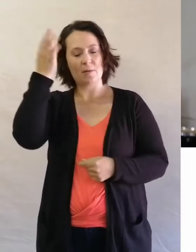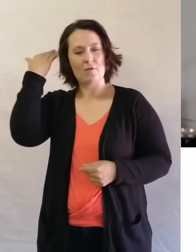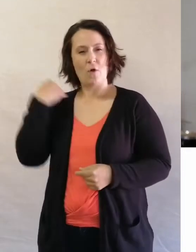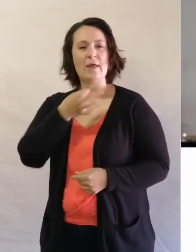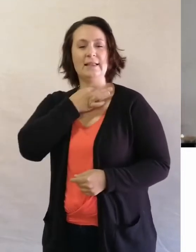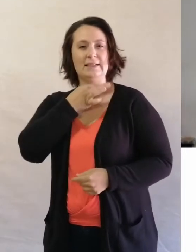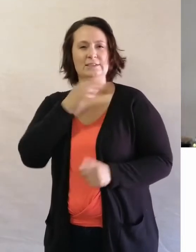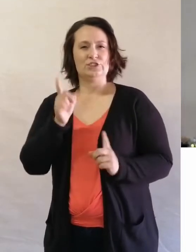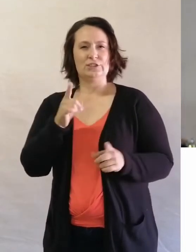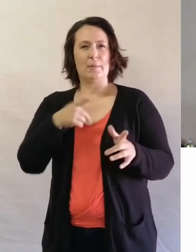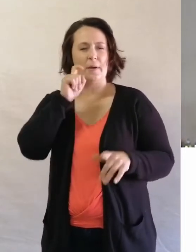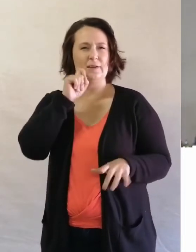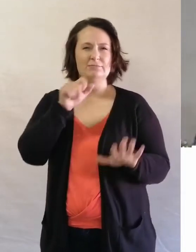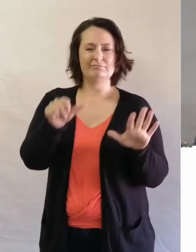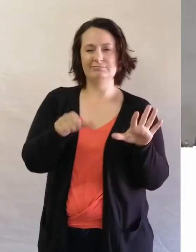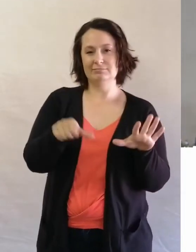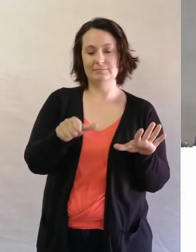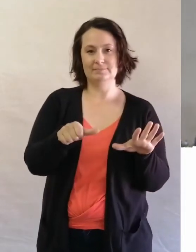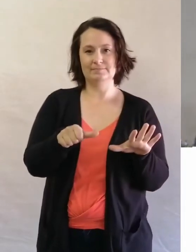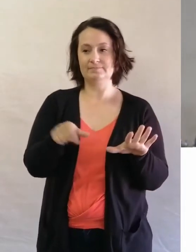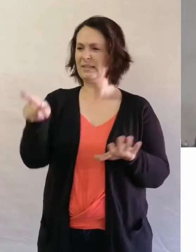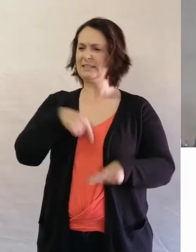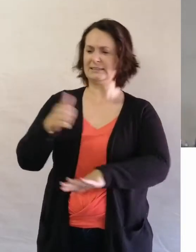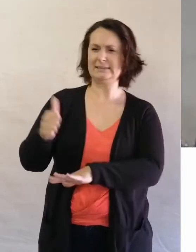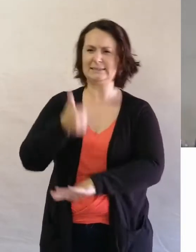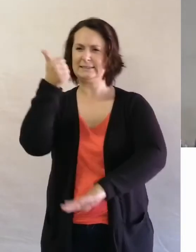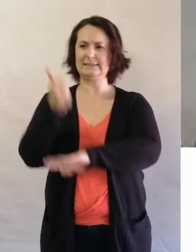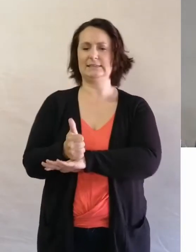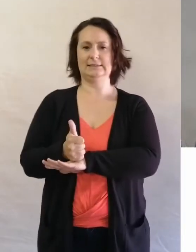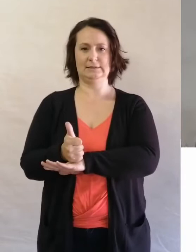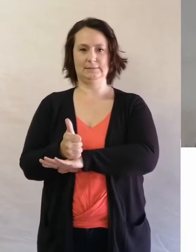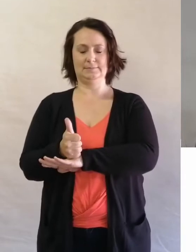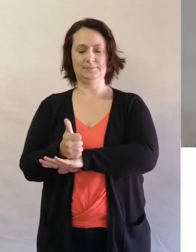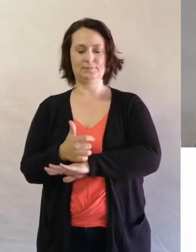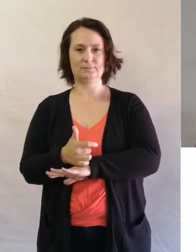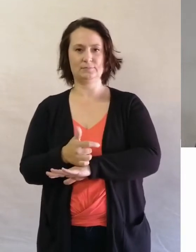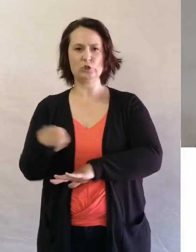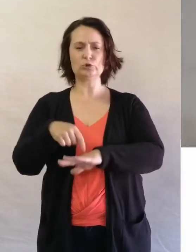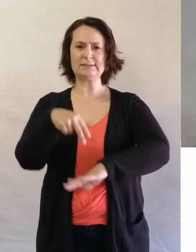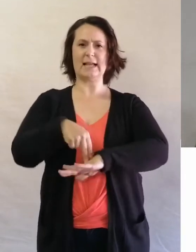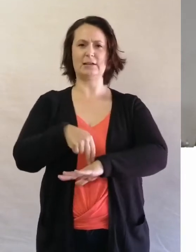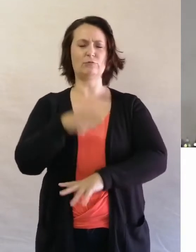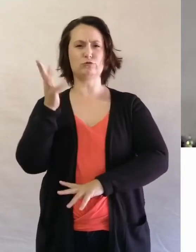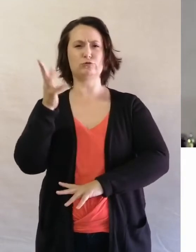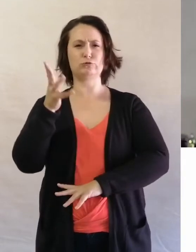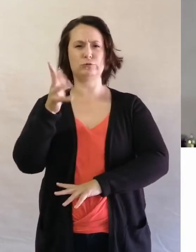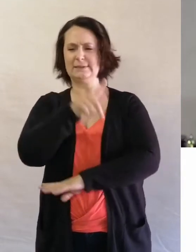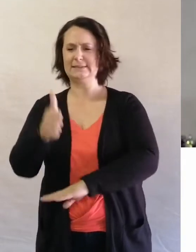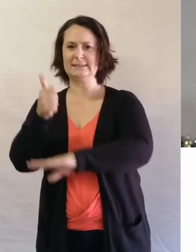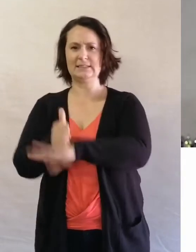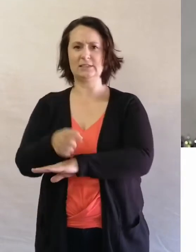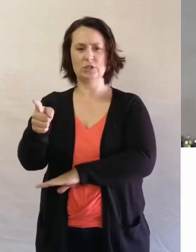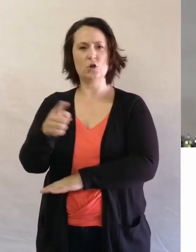at school. I must have been about 16 years old. He said, Crawford, sit down, boy. I just tried to give an oral. He says, you are useless at orals and you've got a